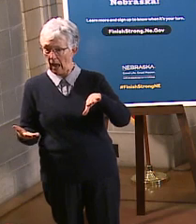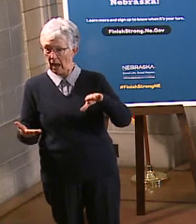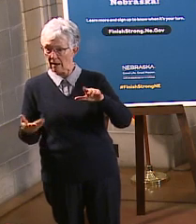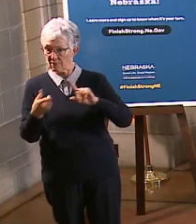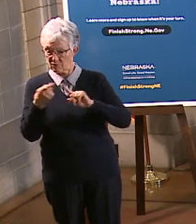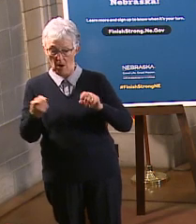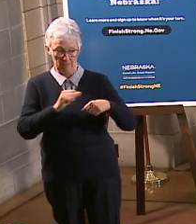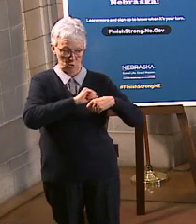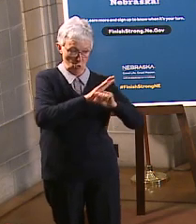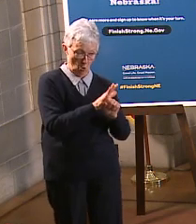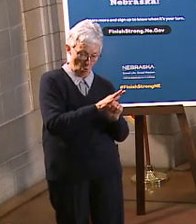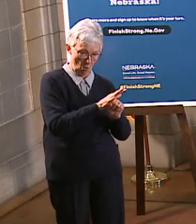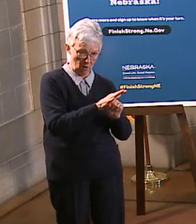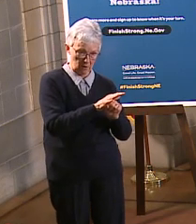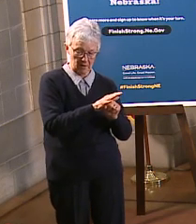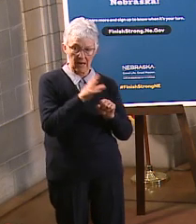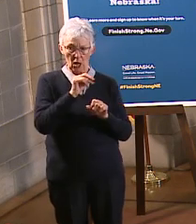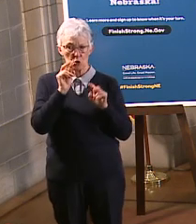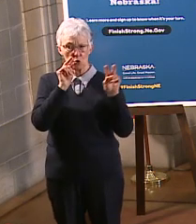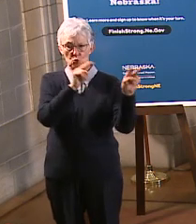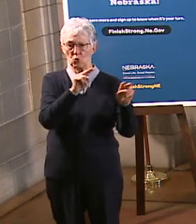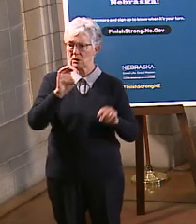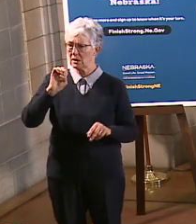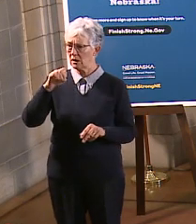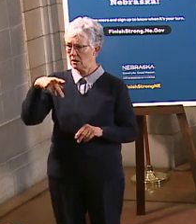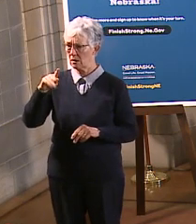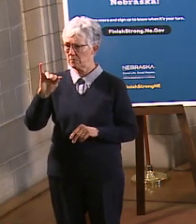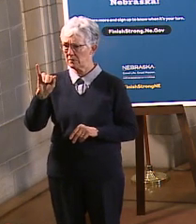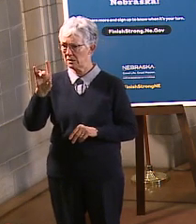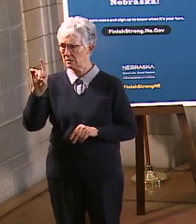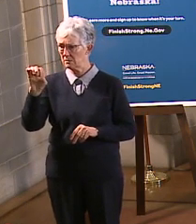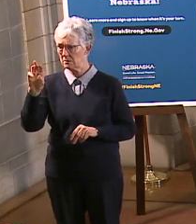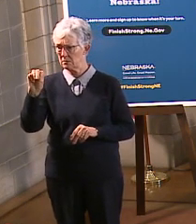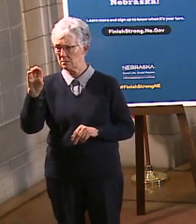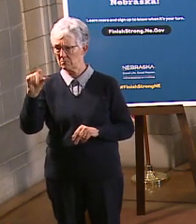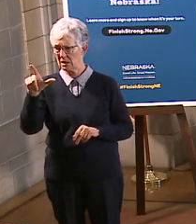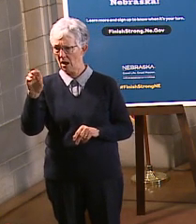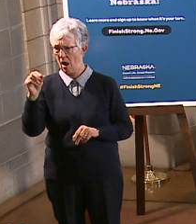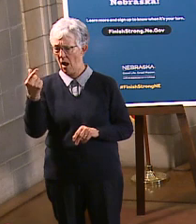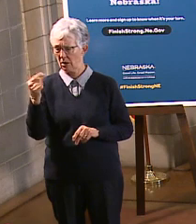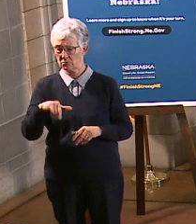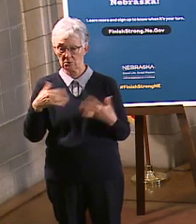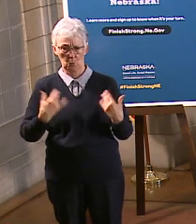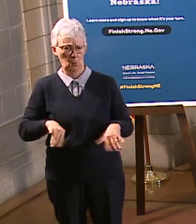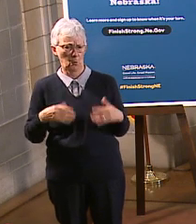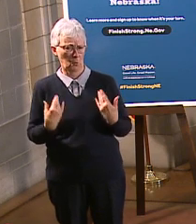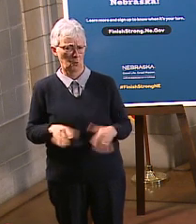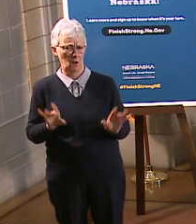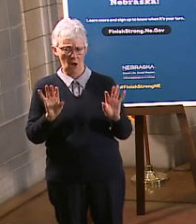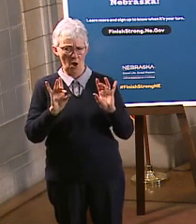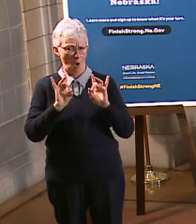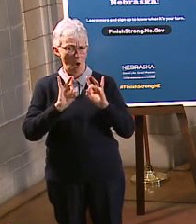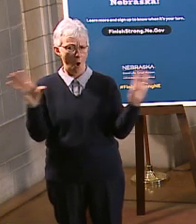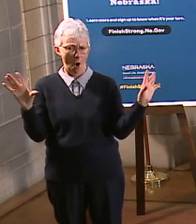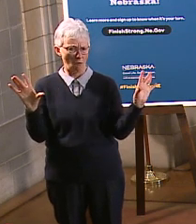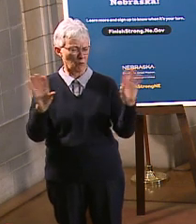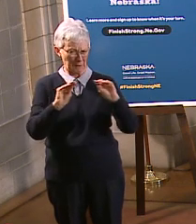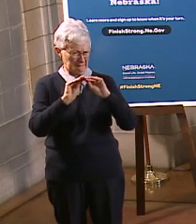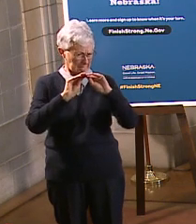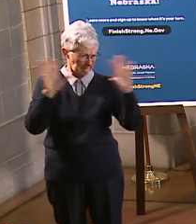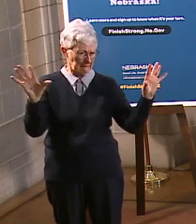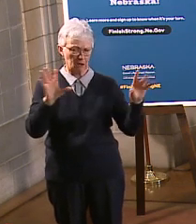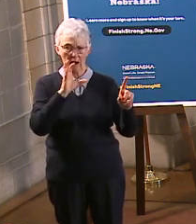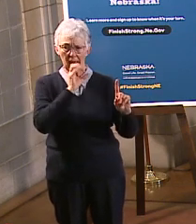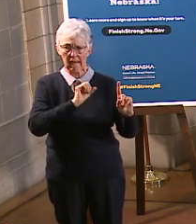then when you look at the data from our epidemiology team, it's pretty glaring that the age is the #1 factor.